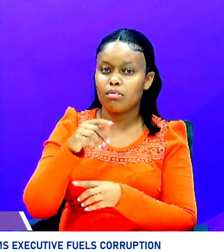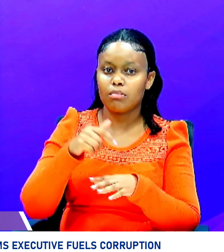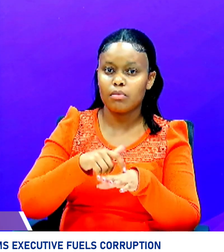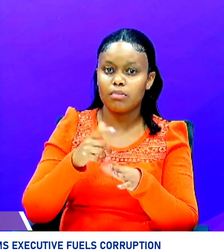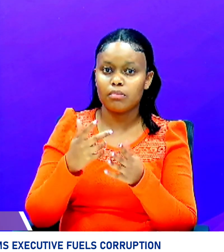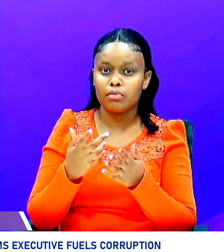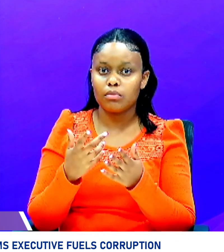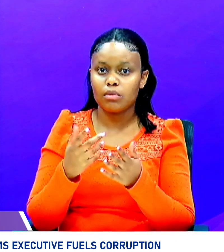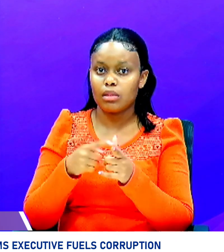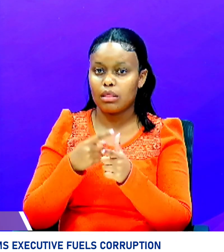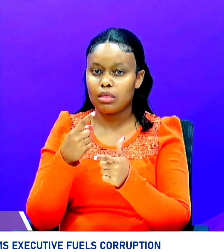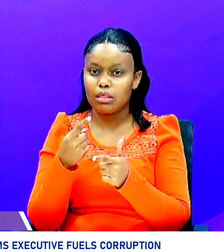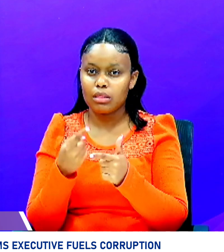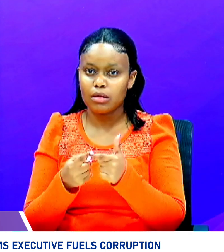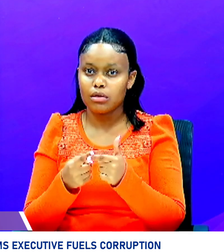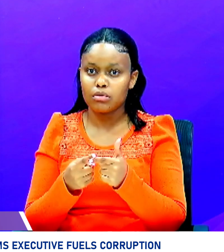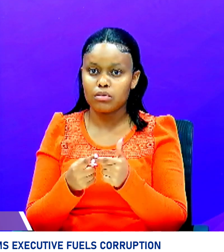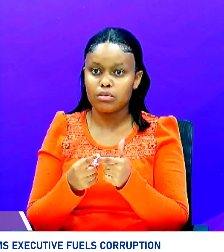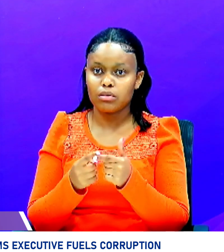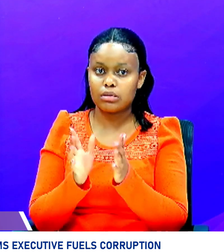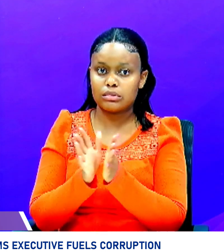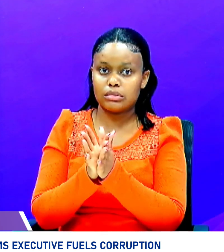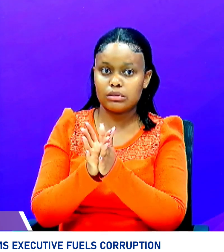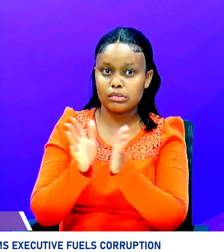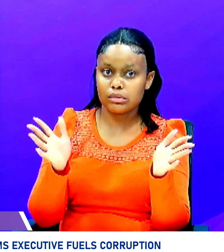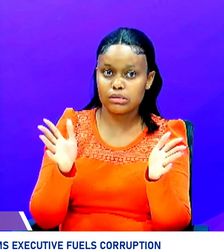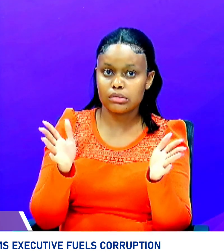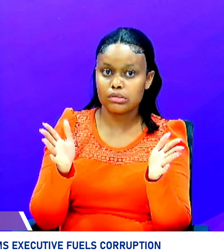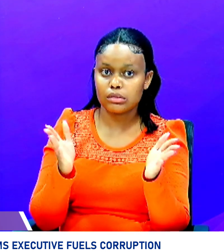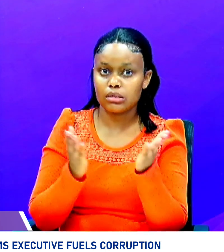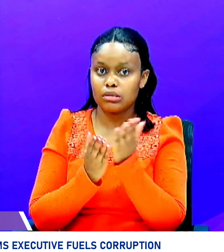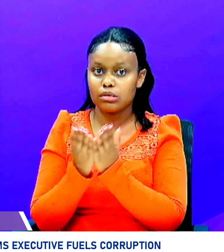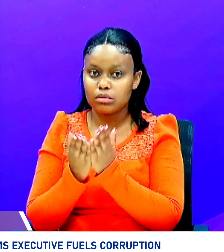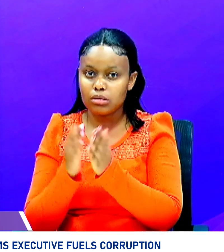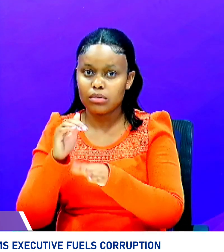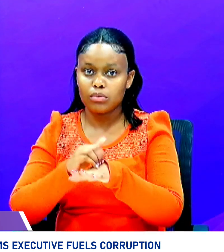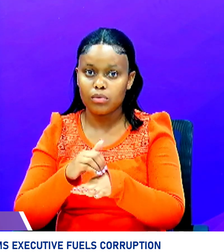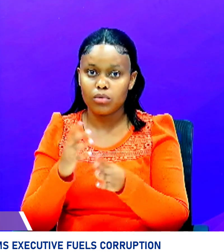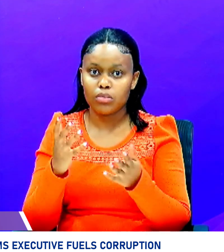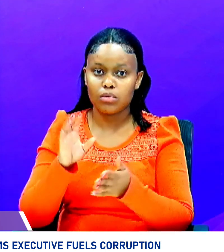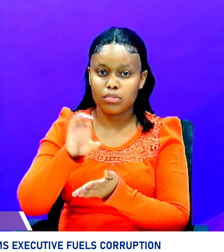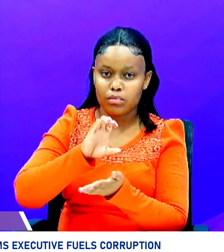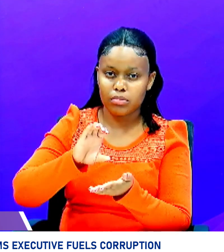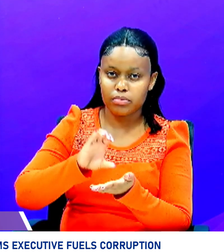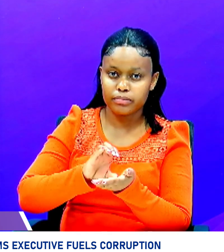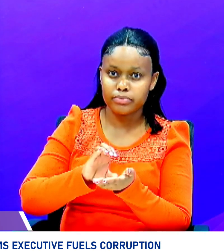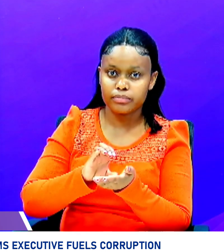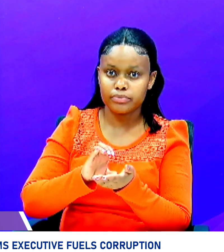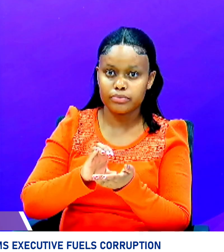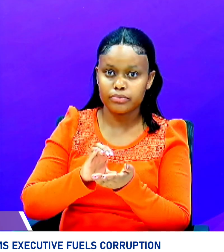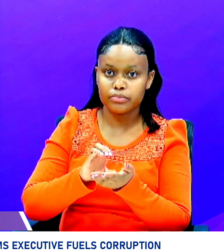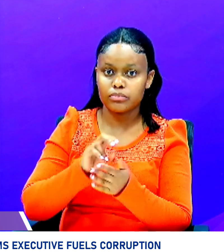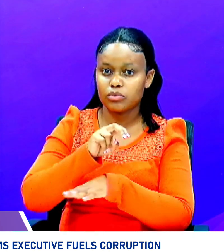when accountability and integrity in public service remain at the center of